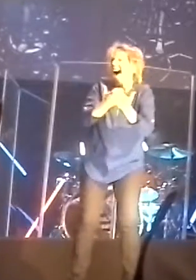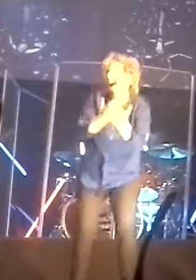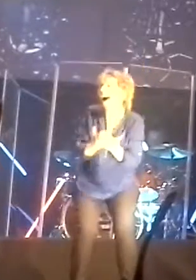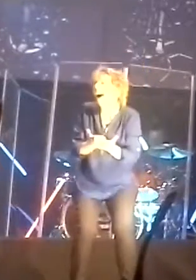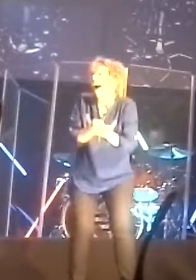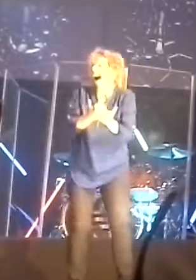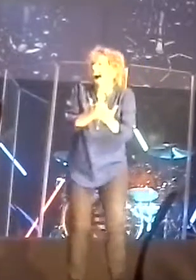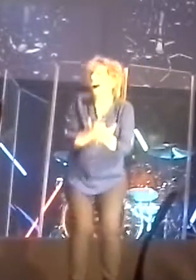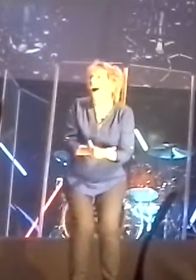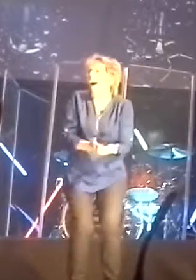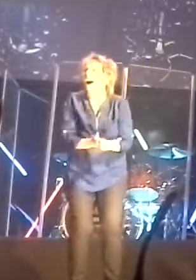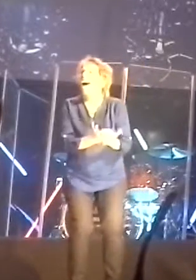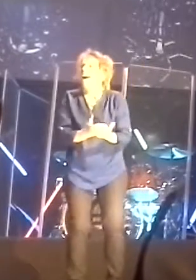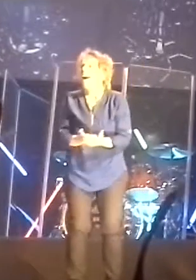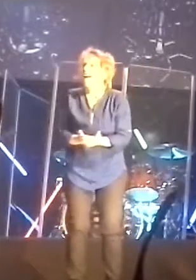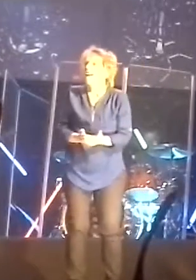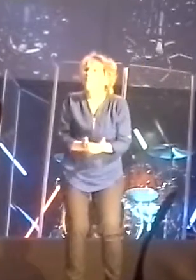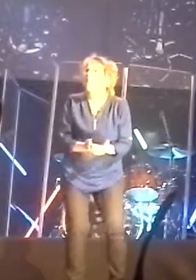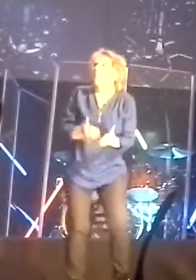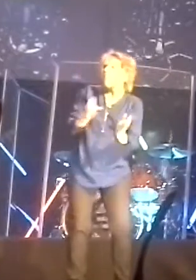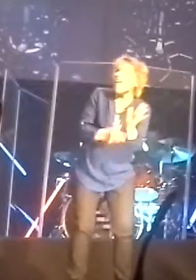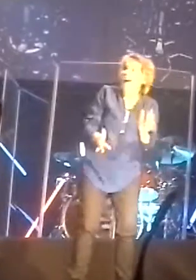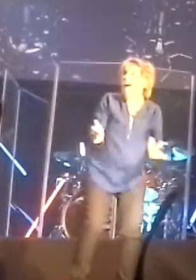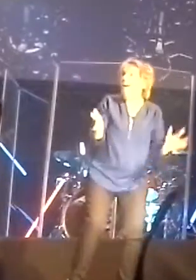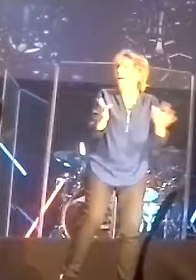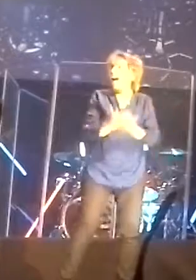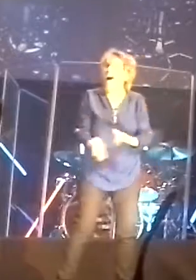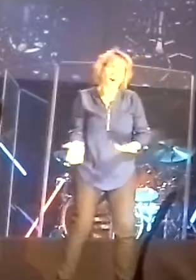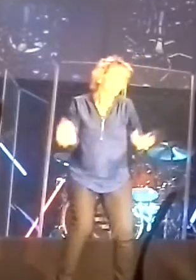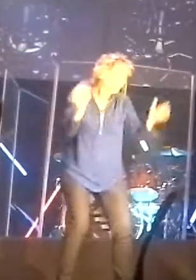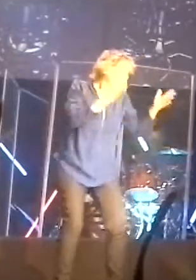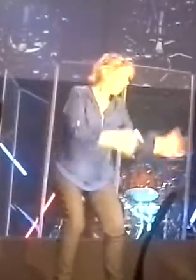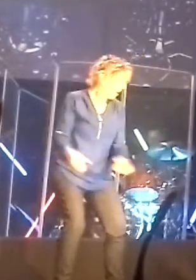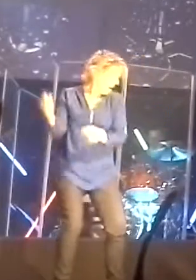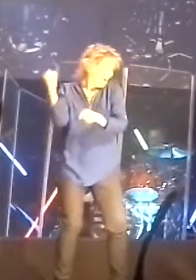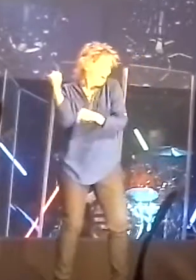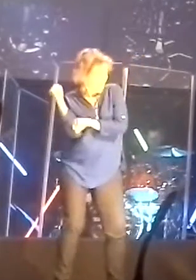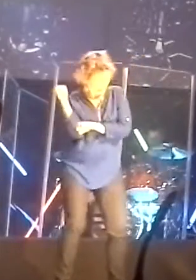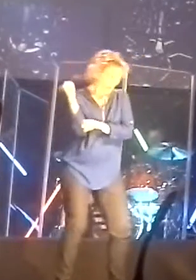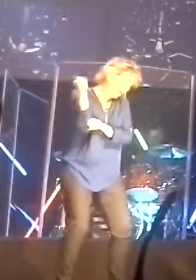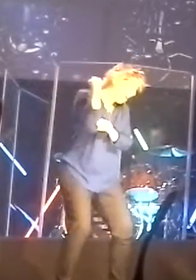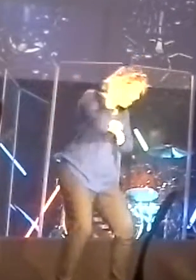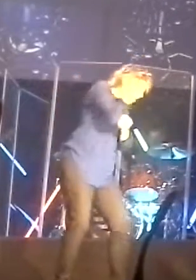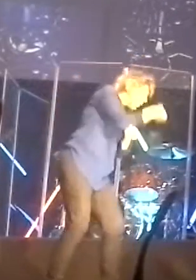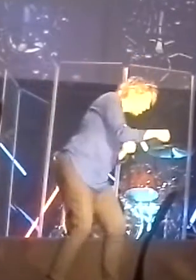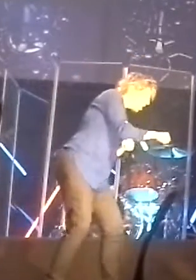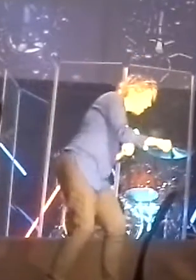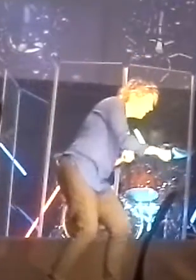The cross has the final.